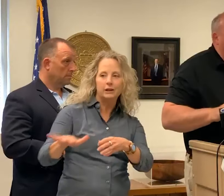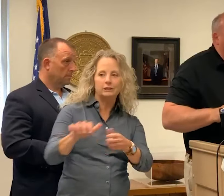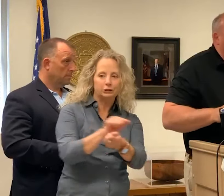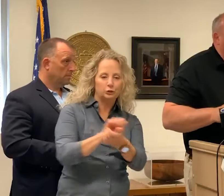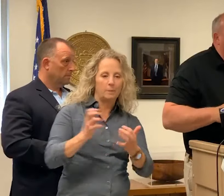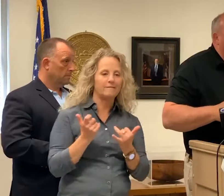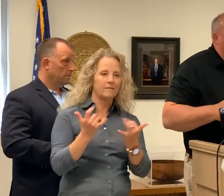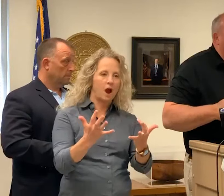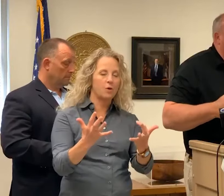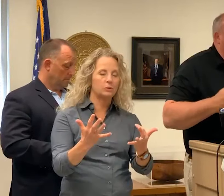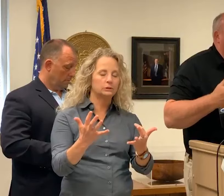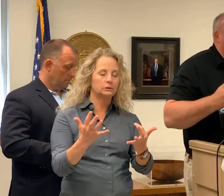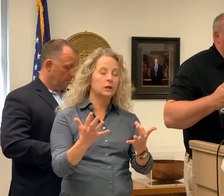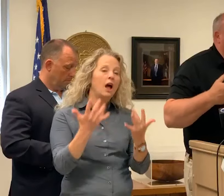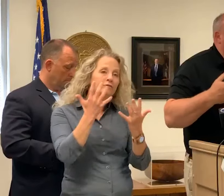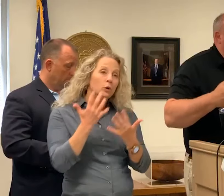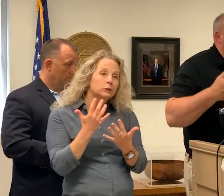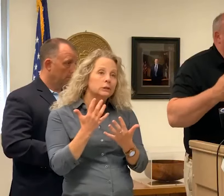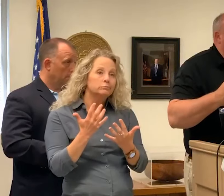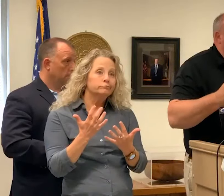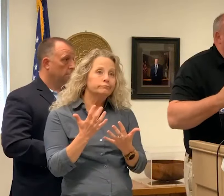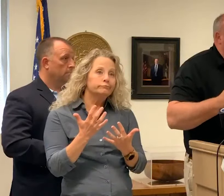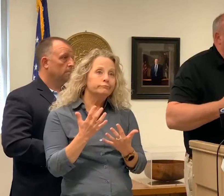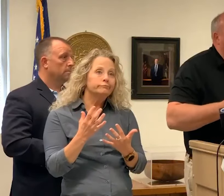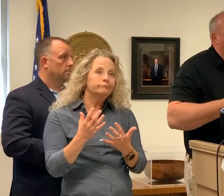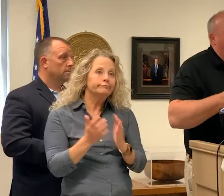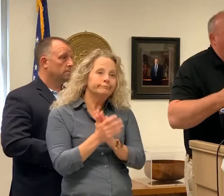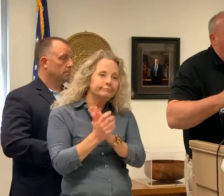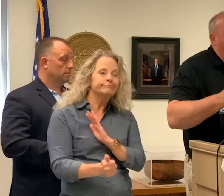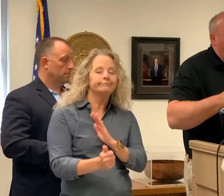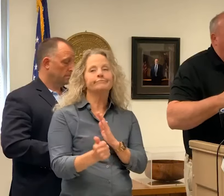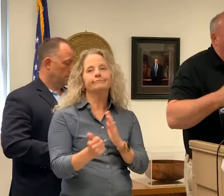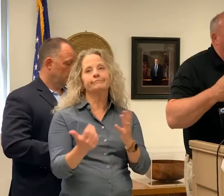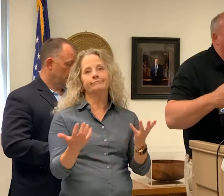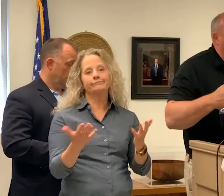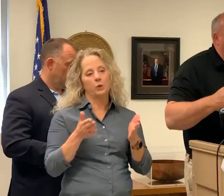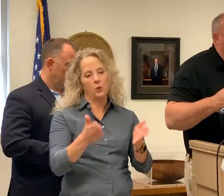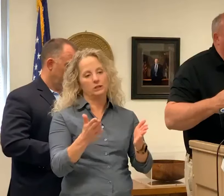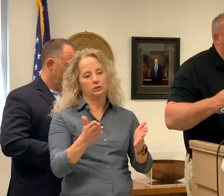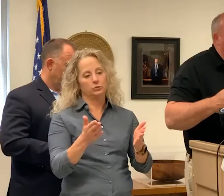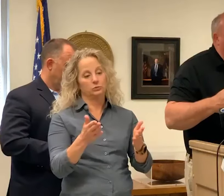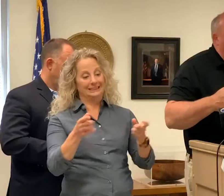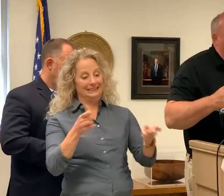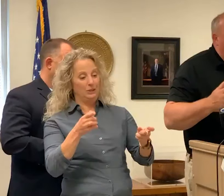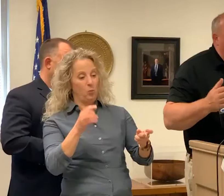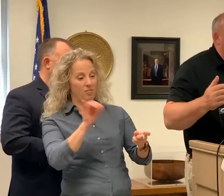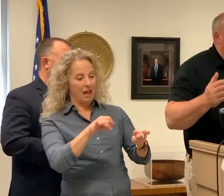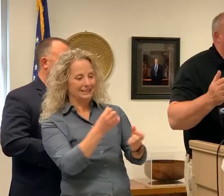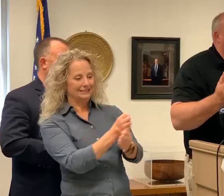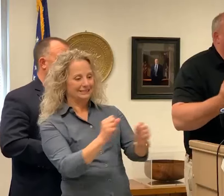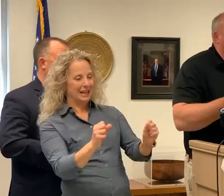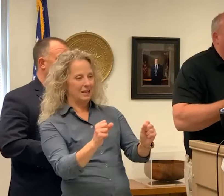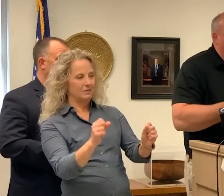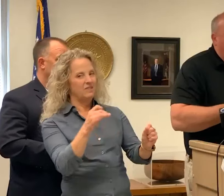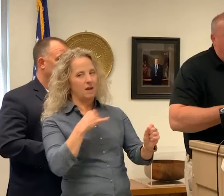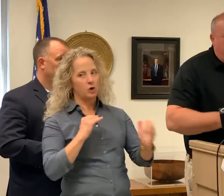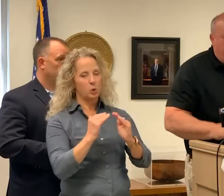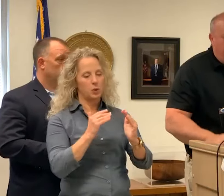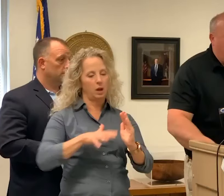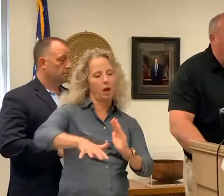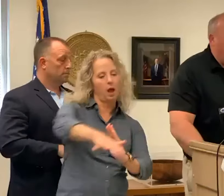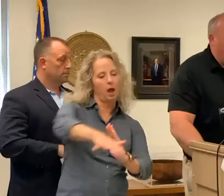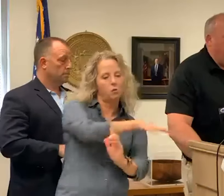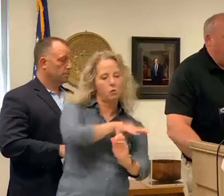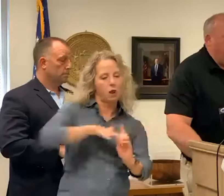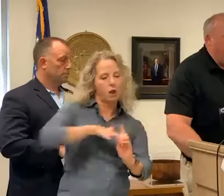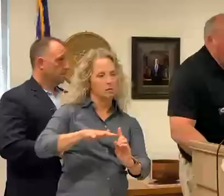destroyed by fires. And unfortunately, we've gotten pretty good at how to deal with that safely, especially when you have the community around them.